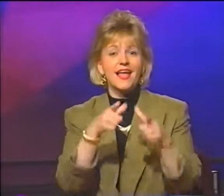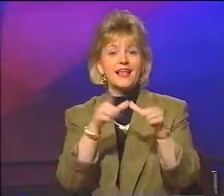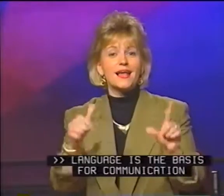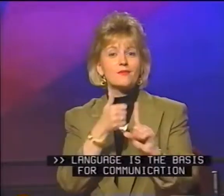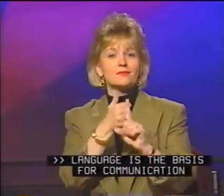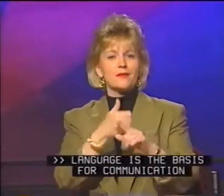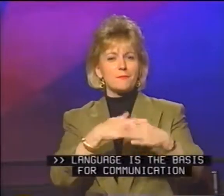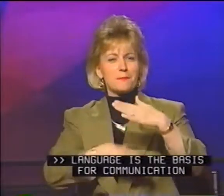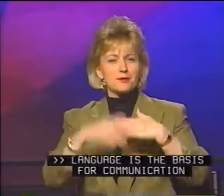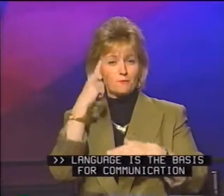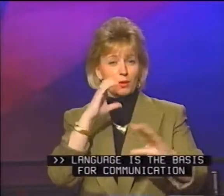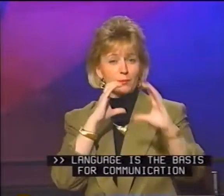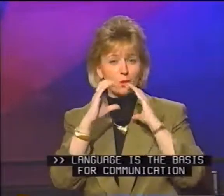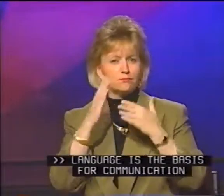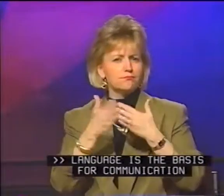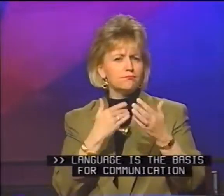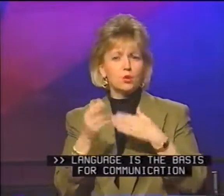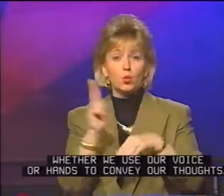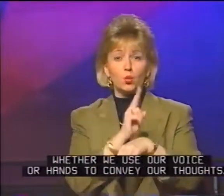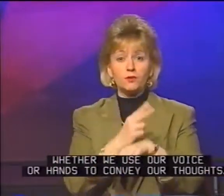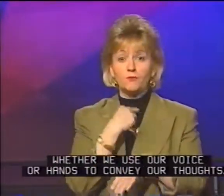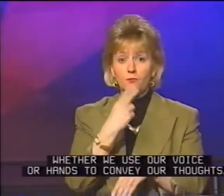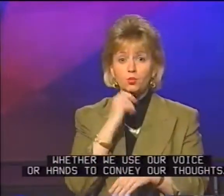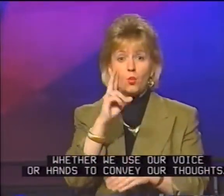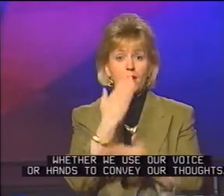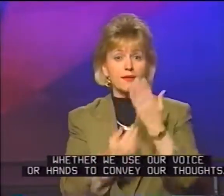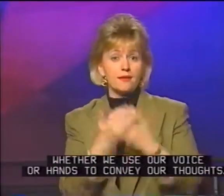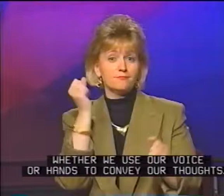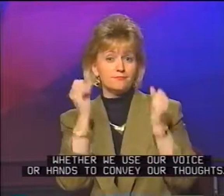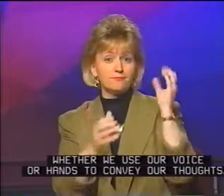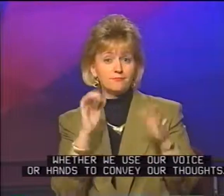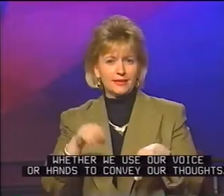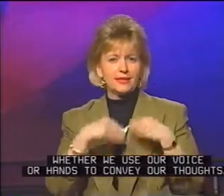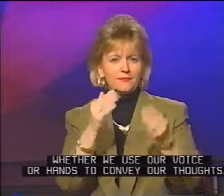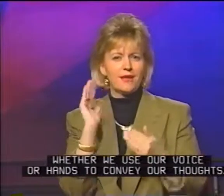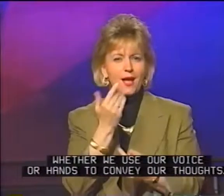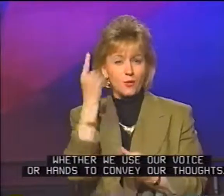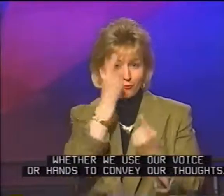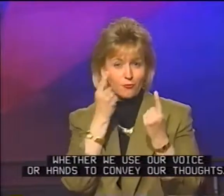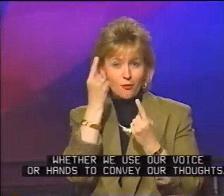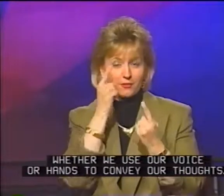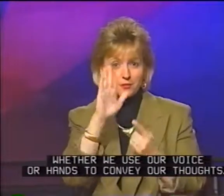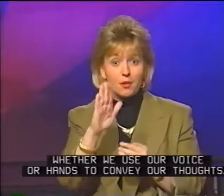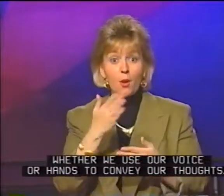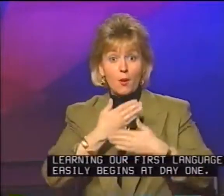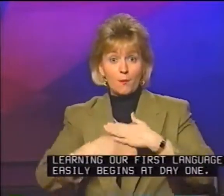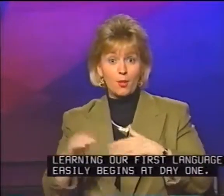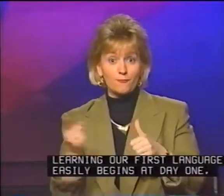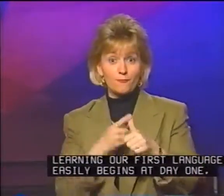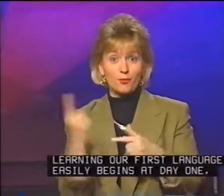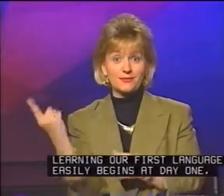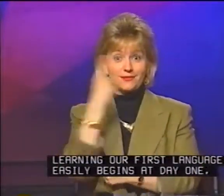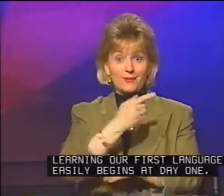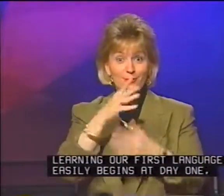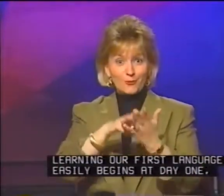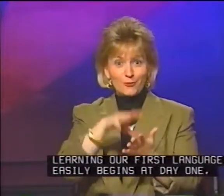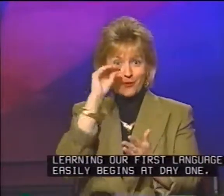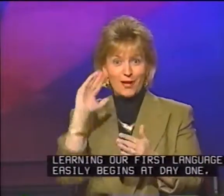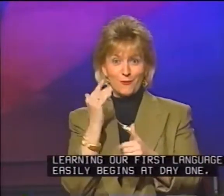Language is the basis for communication, whether we use our voice or hands to convey our thoughts. Learning our first language easily begins